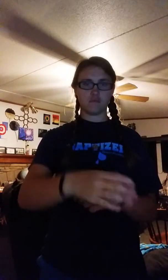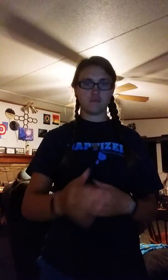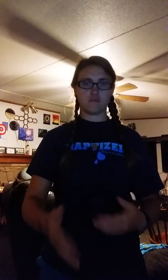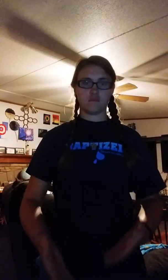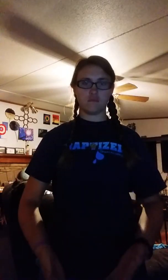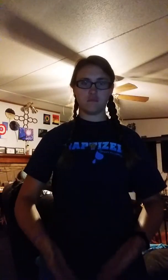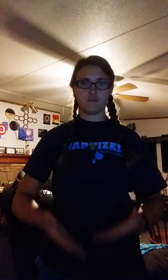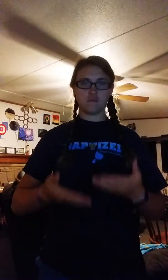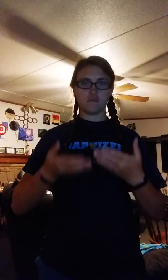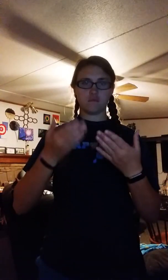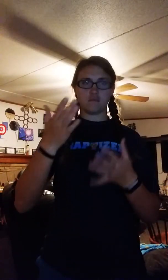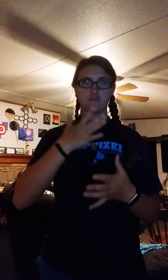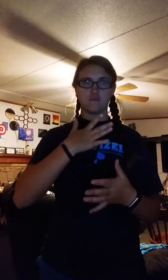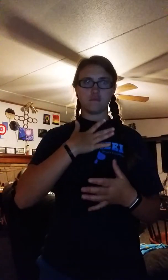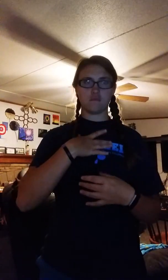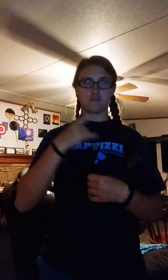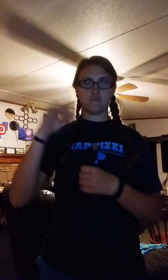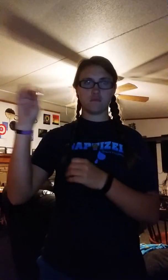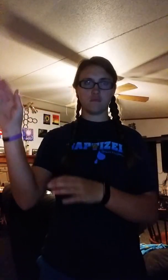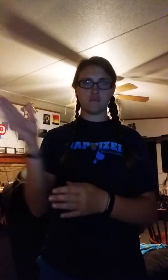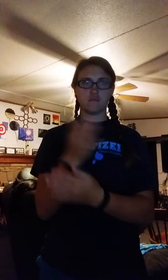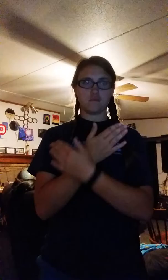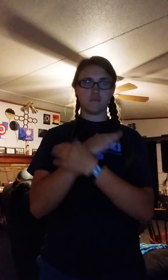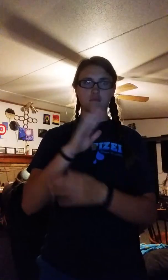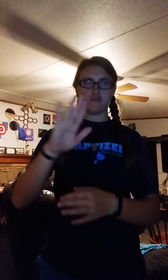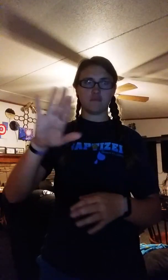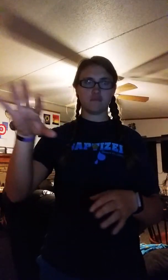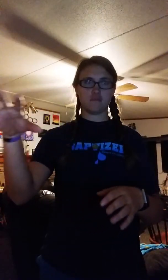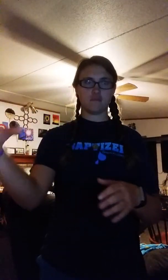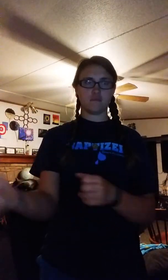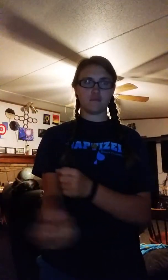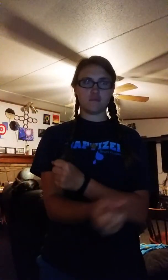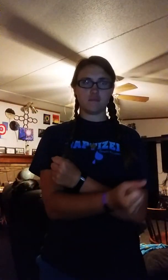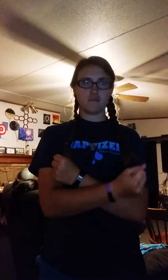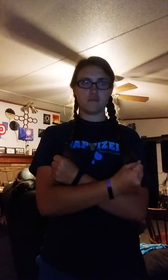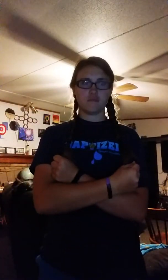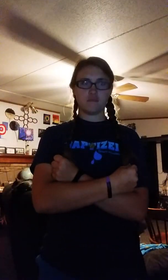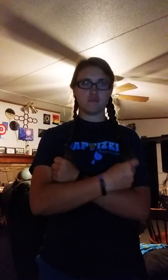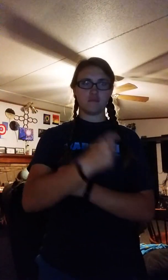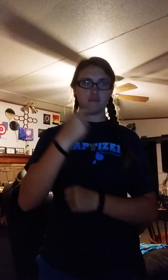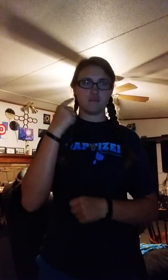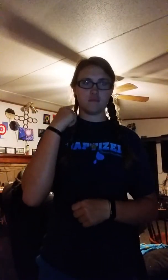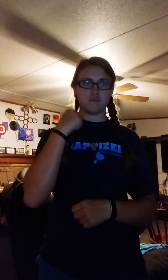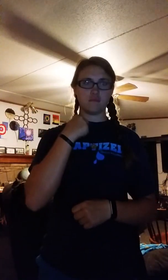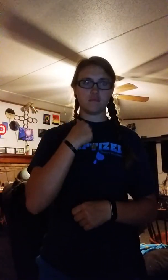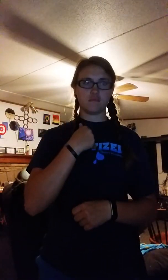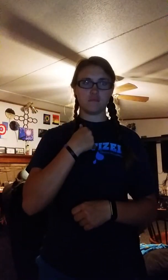My sorrow first in your embrace I